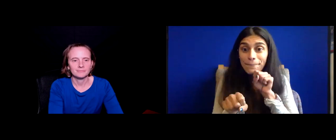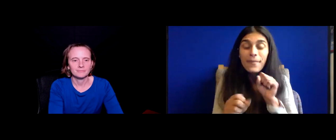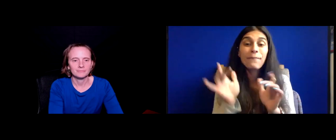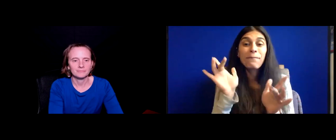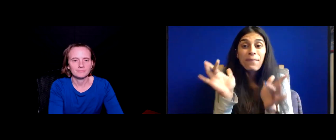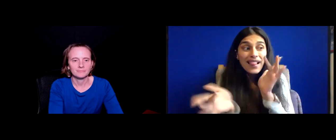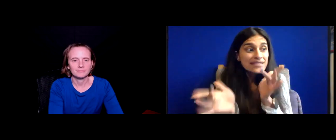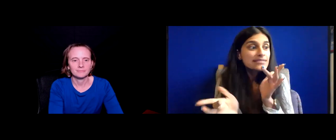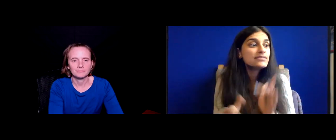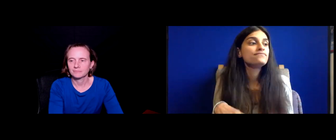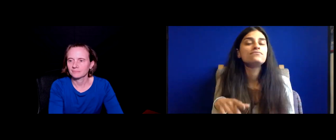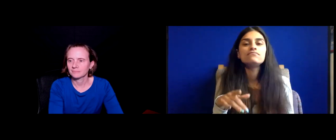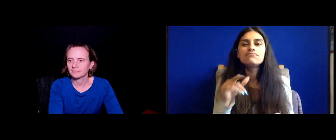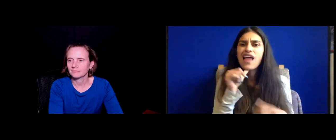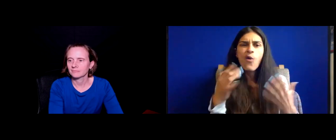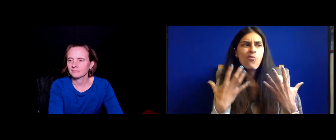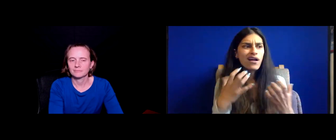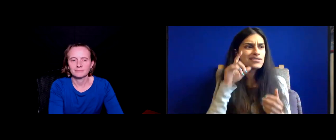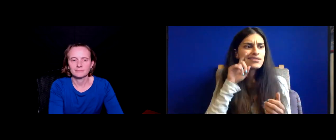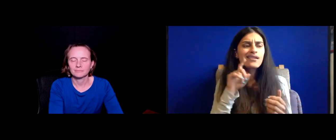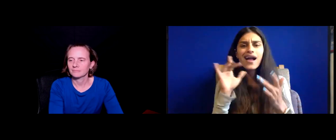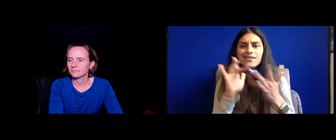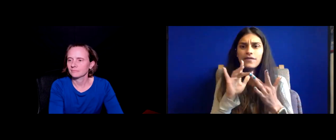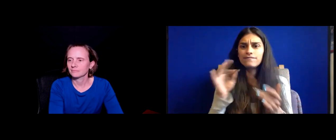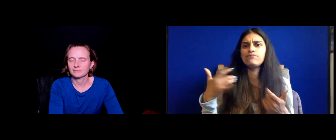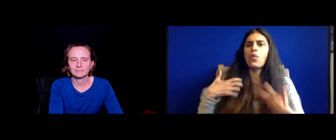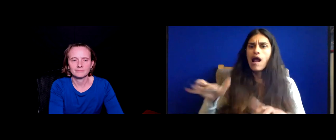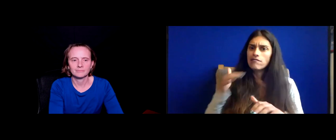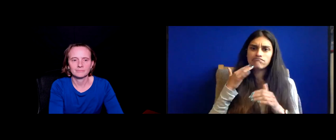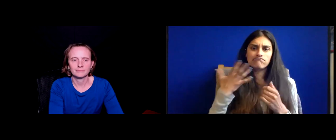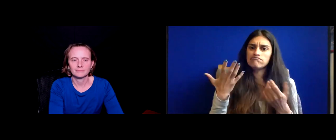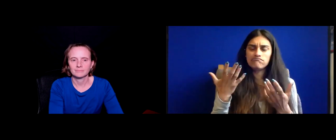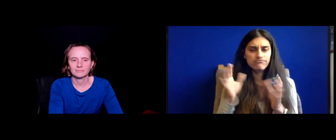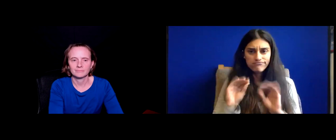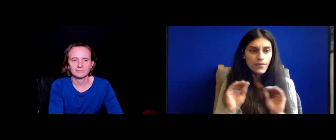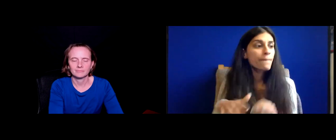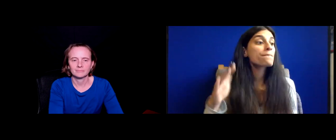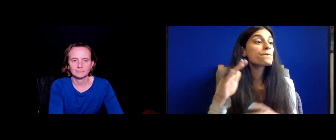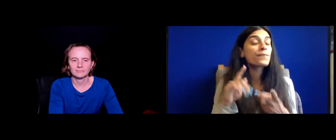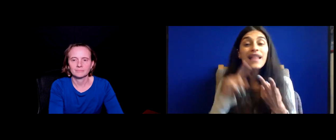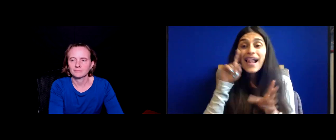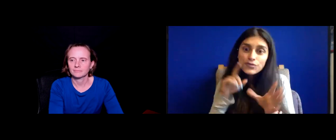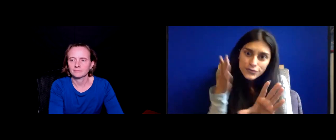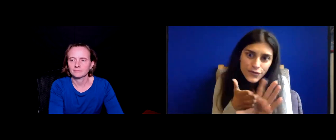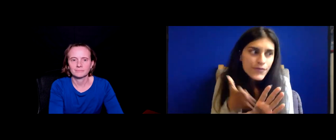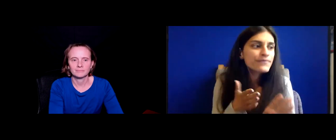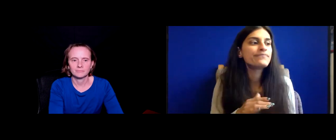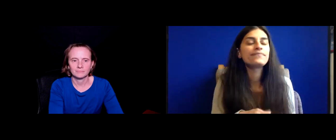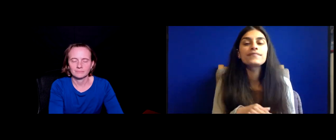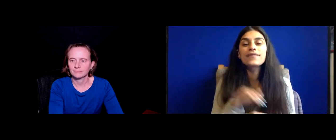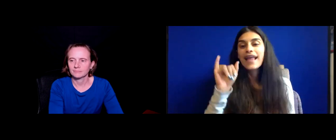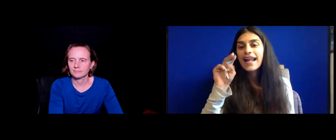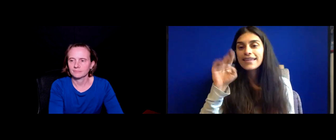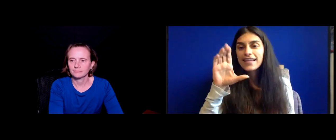variety of categories. The first one is rape, then molestation. There's unwanted sexual context in any